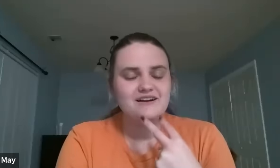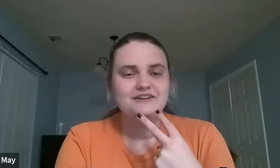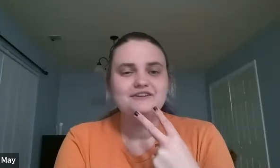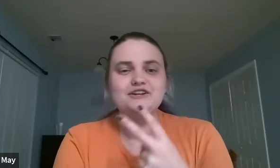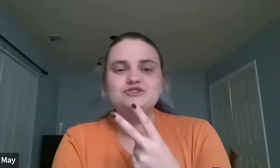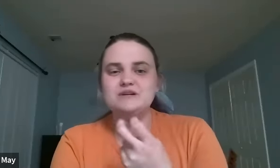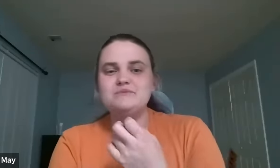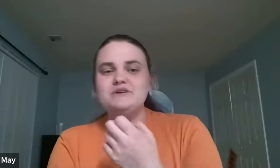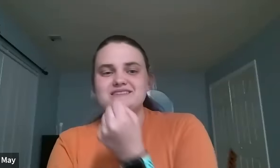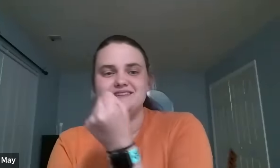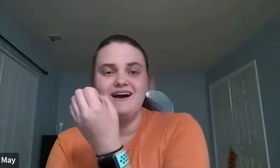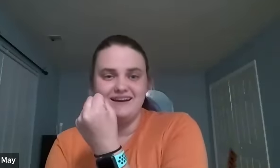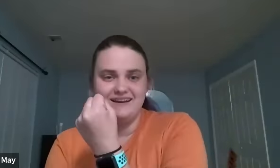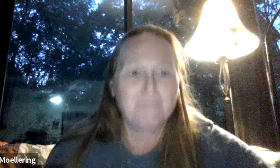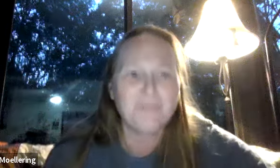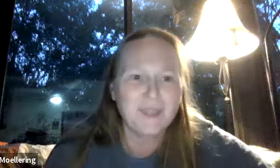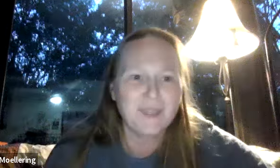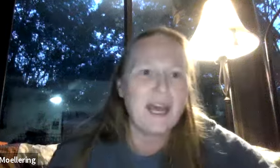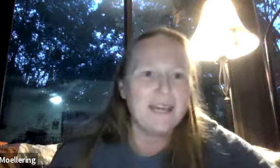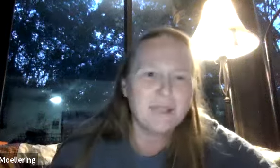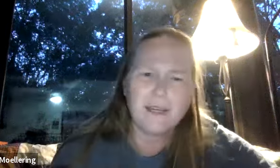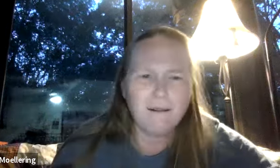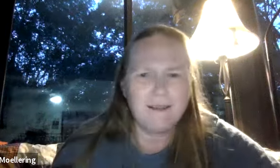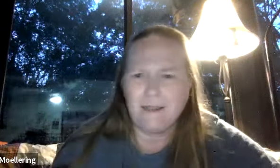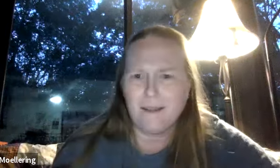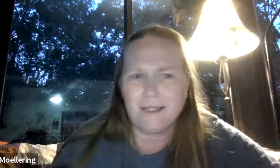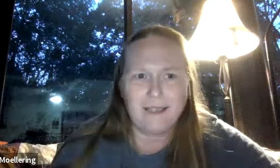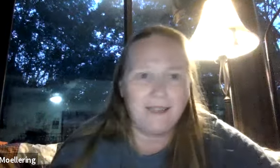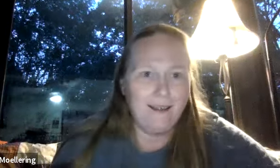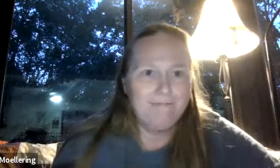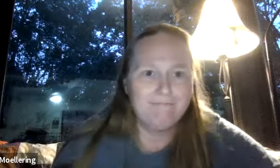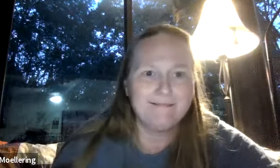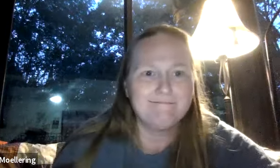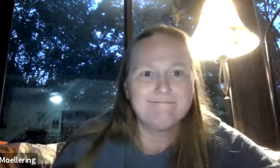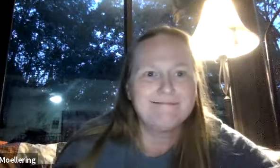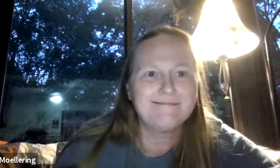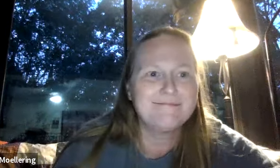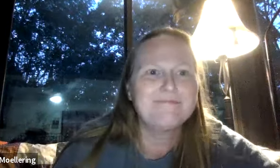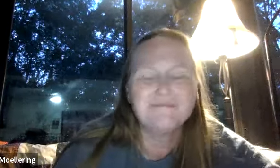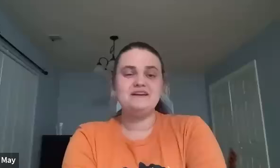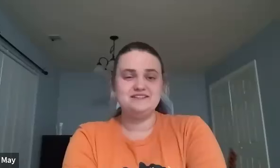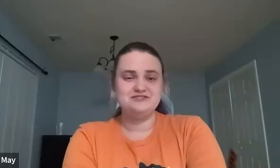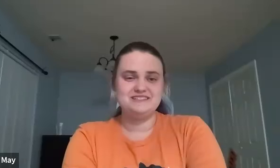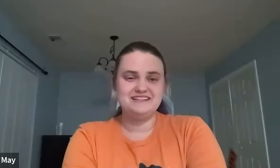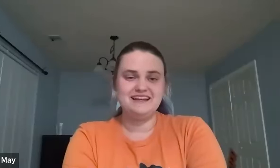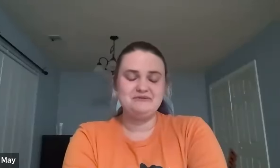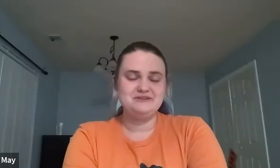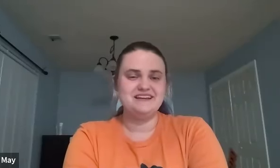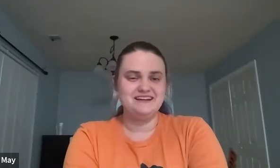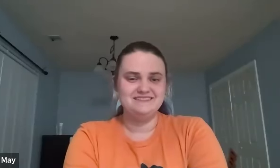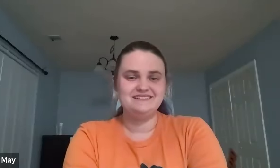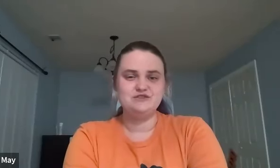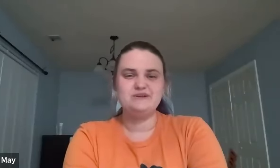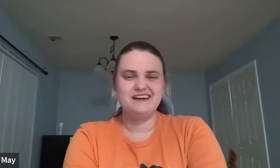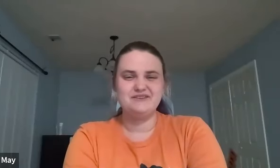or do you dream yes, with it's just, signs? Yeah. And it was like, oh, I hadn't thought about that, It's very interesting, I will say. It's always kind of cool